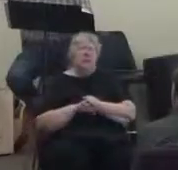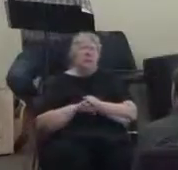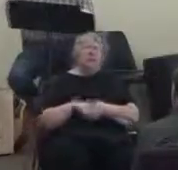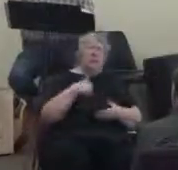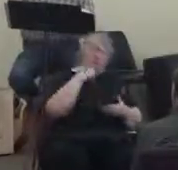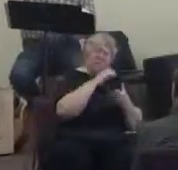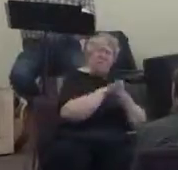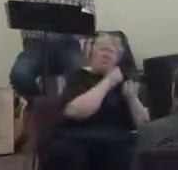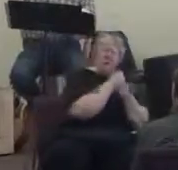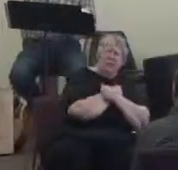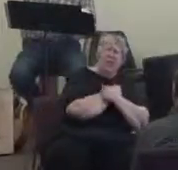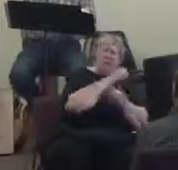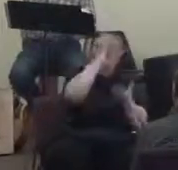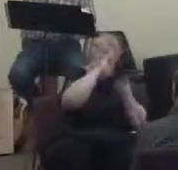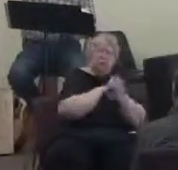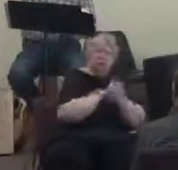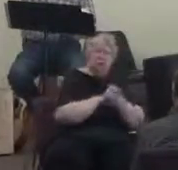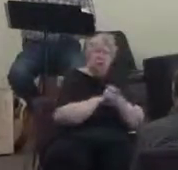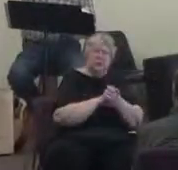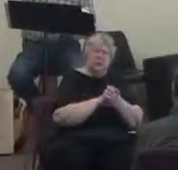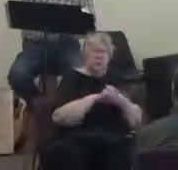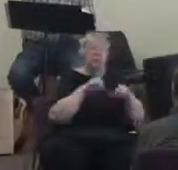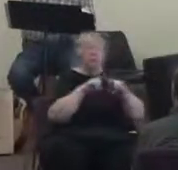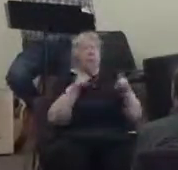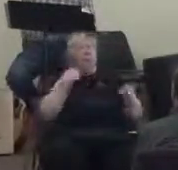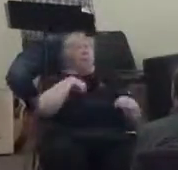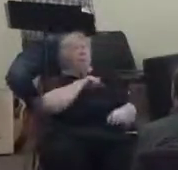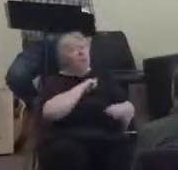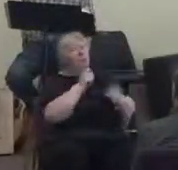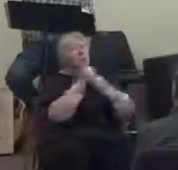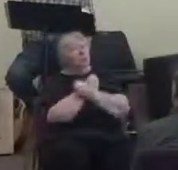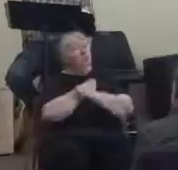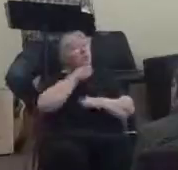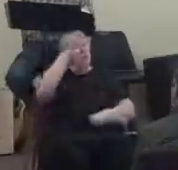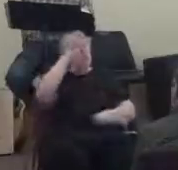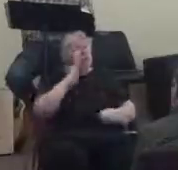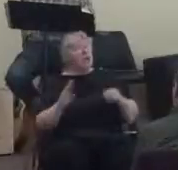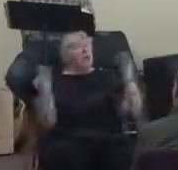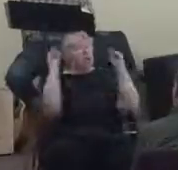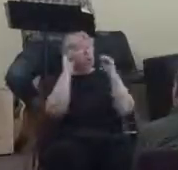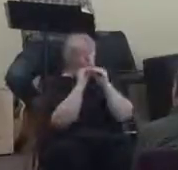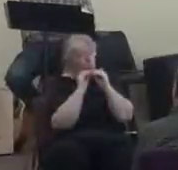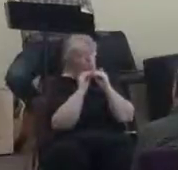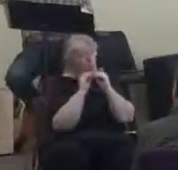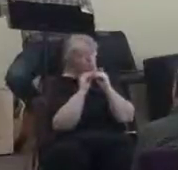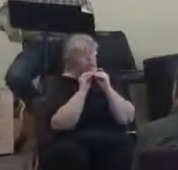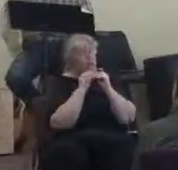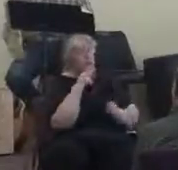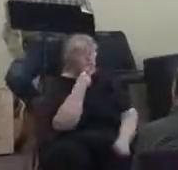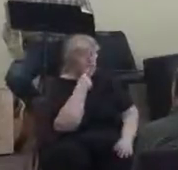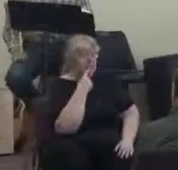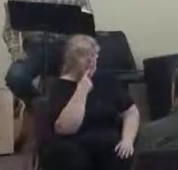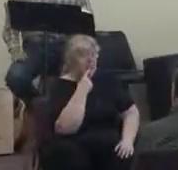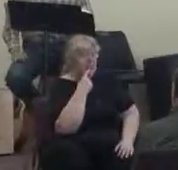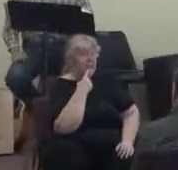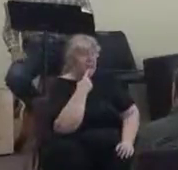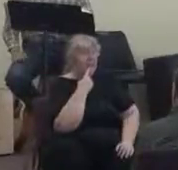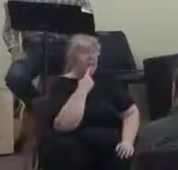we love God the Father first, more than anything. And he's saying, Peter, do